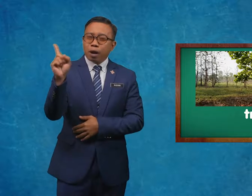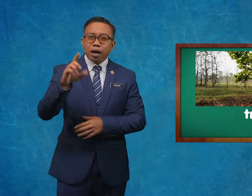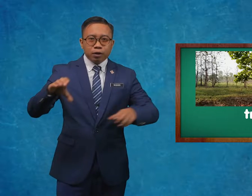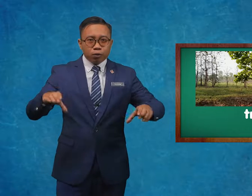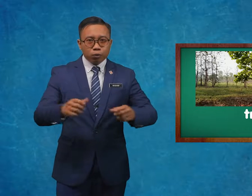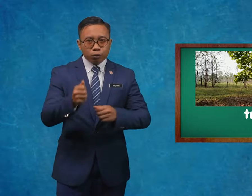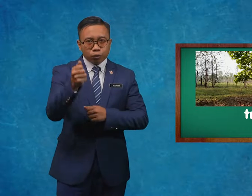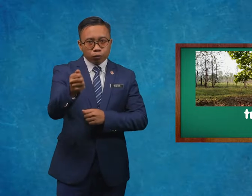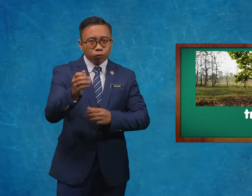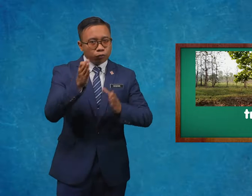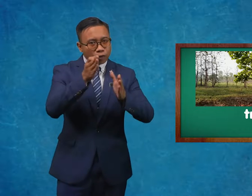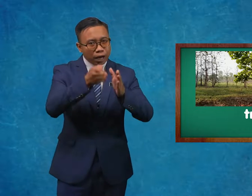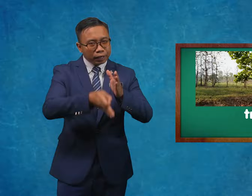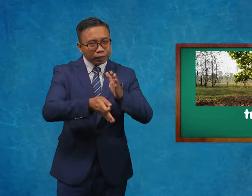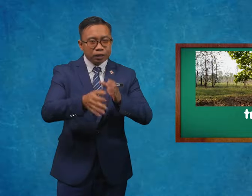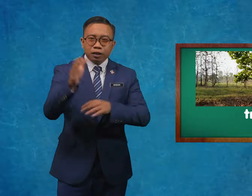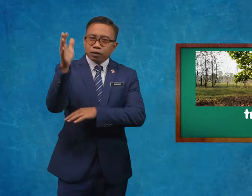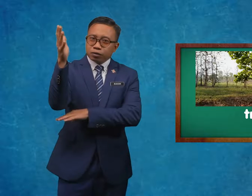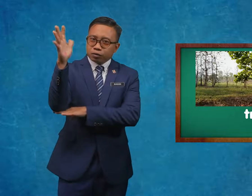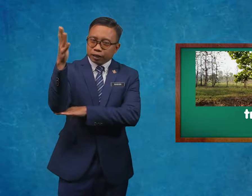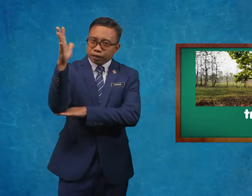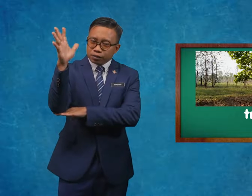Where do you find trees?